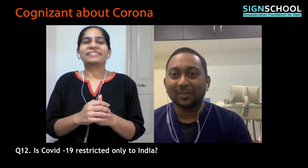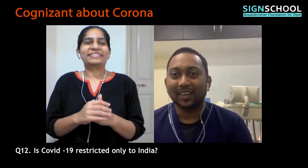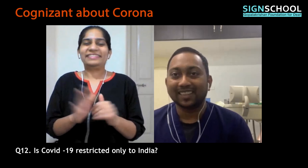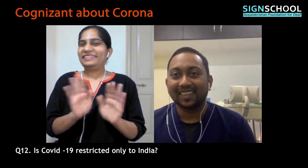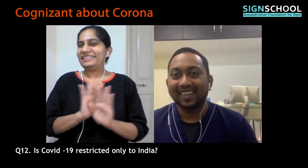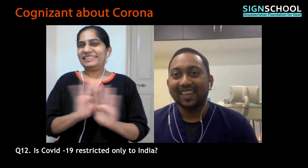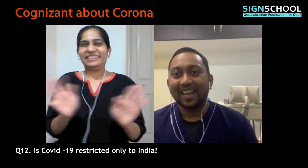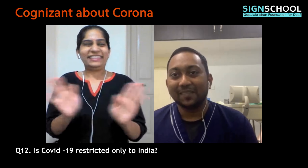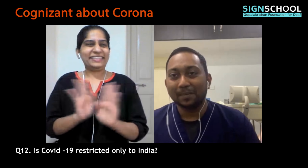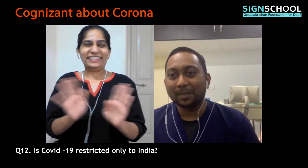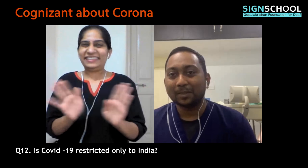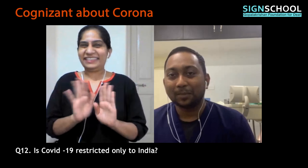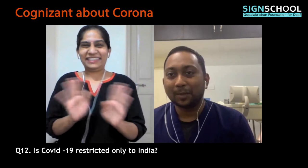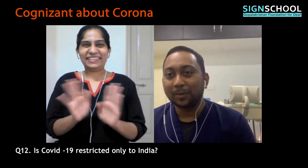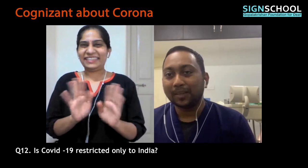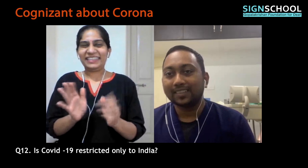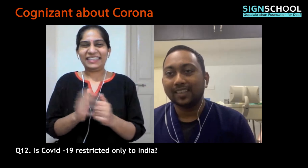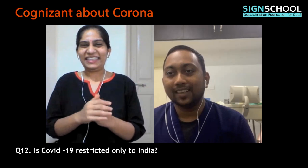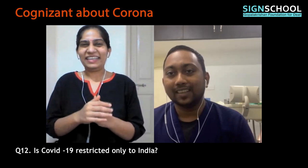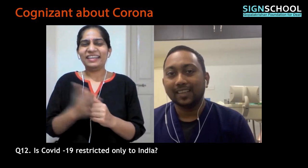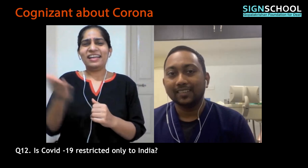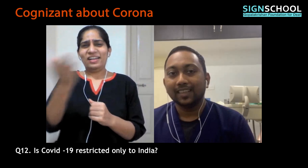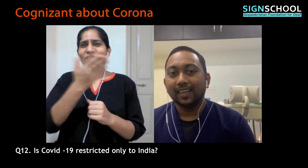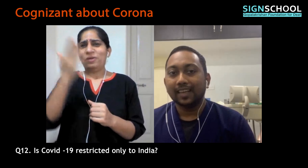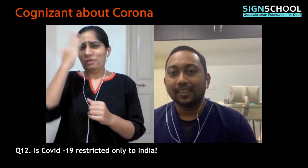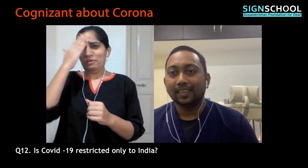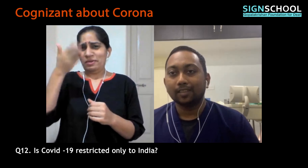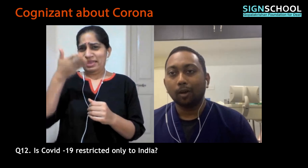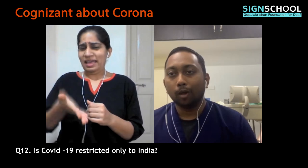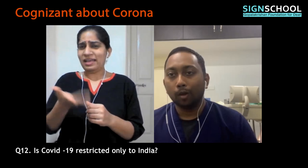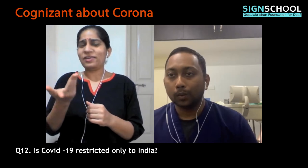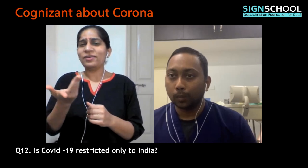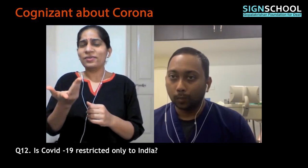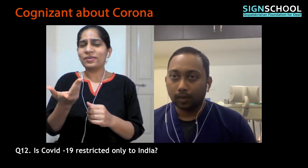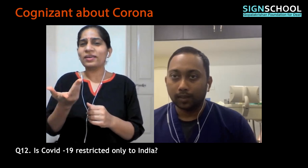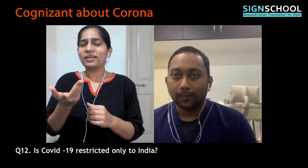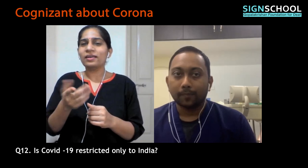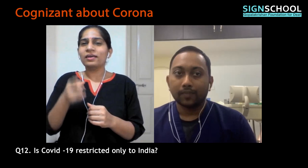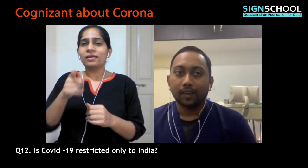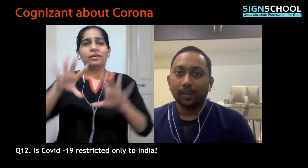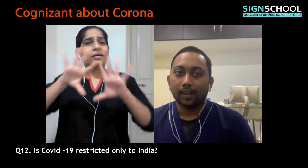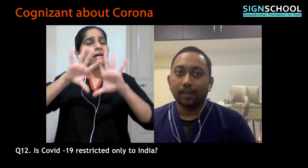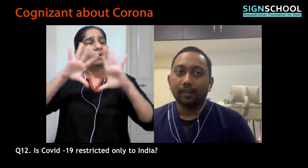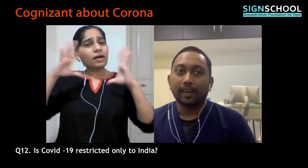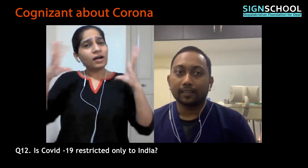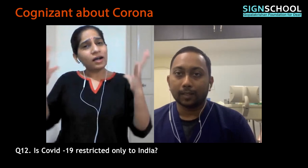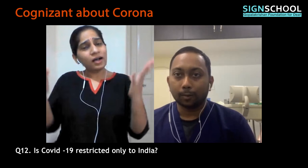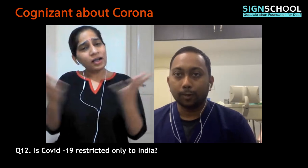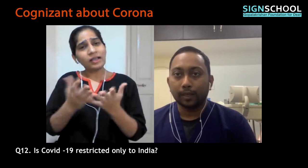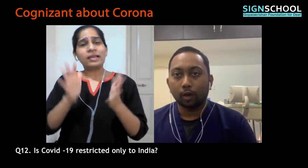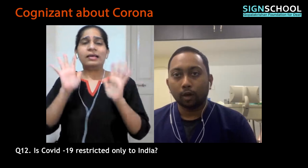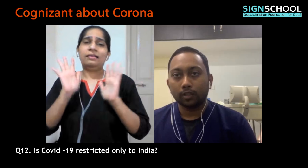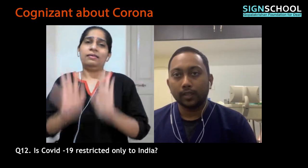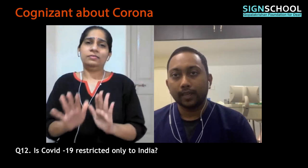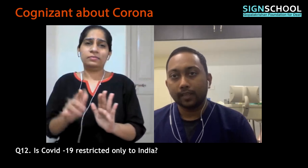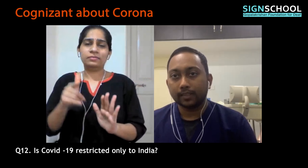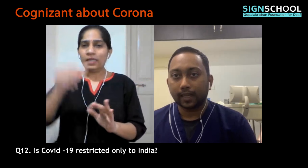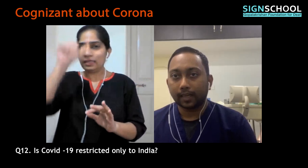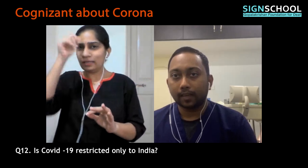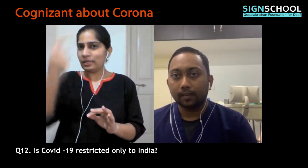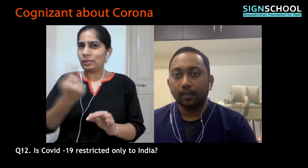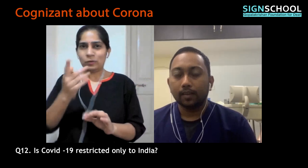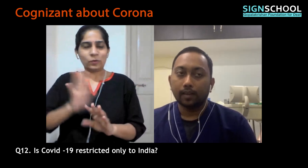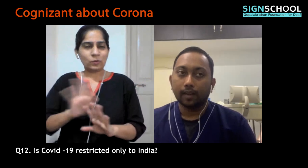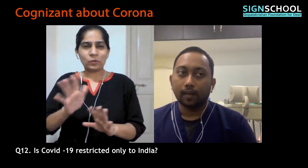Definitely not. So I think everybody should be knowing it. The thing is, it's all over the world. As I told you, it originated